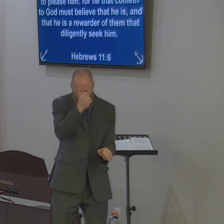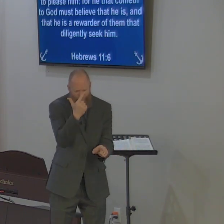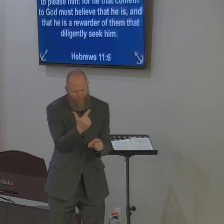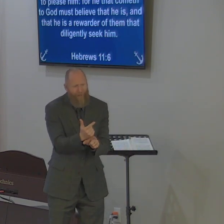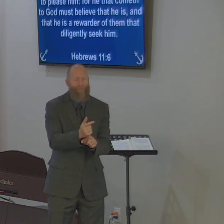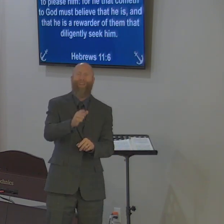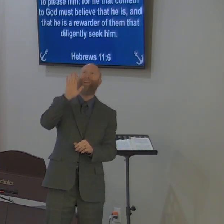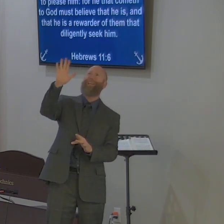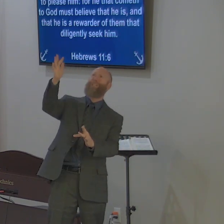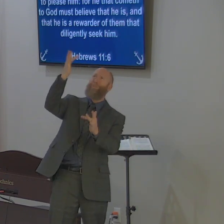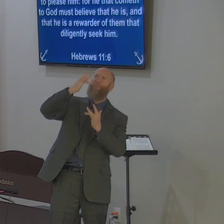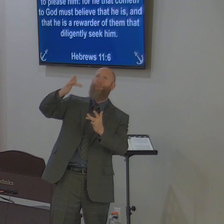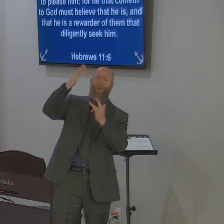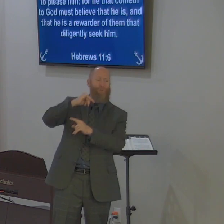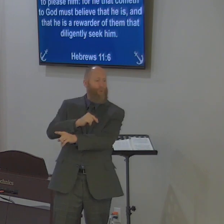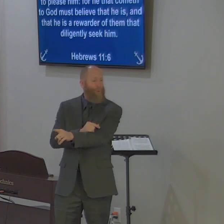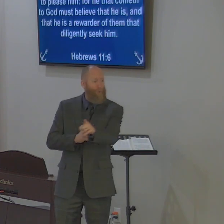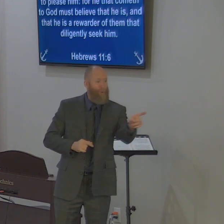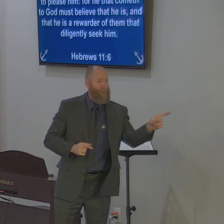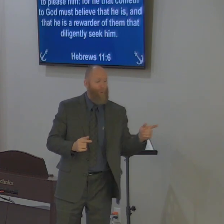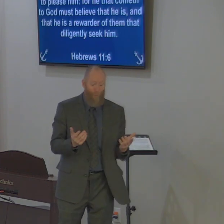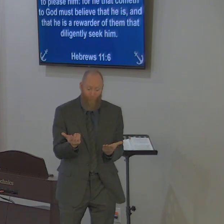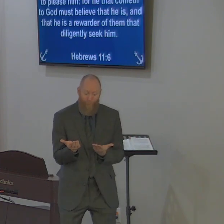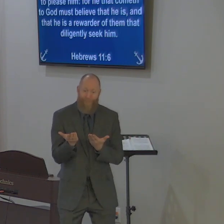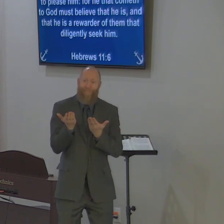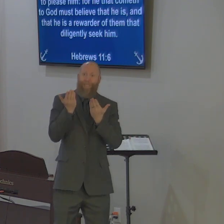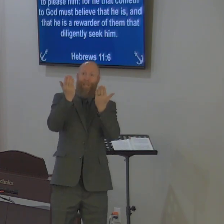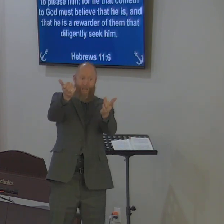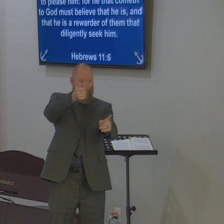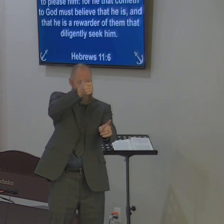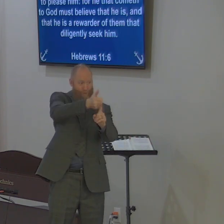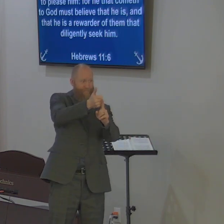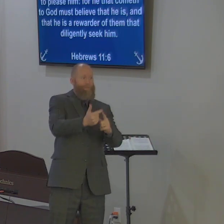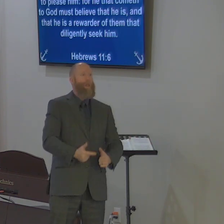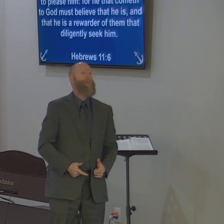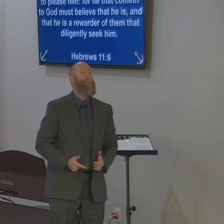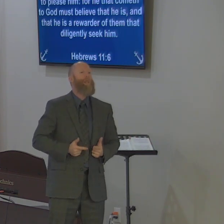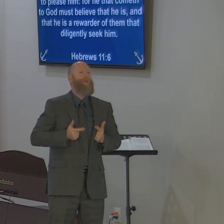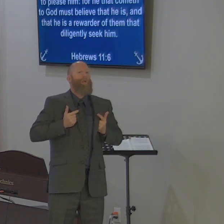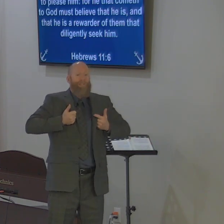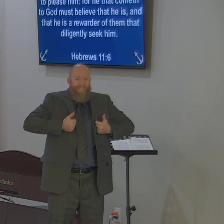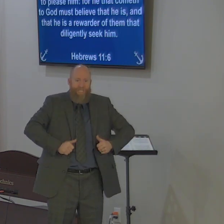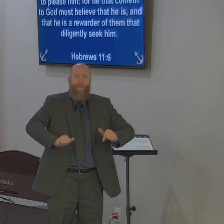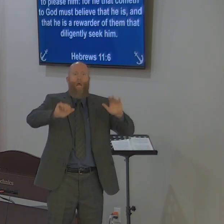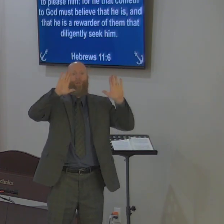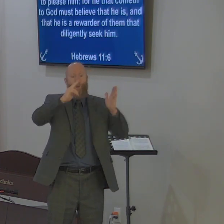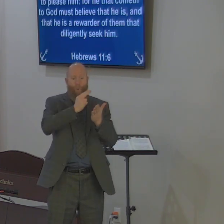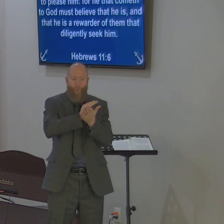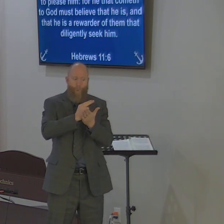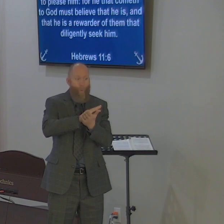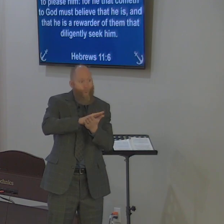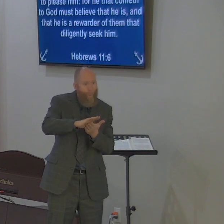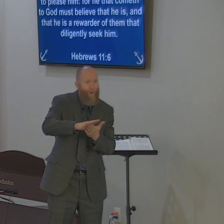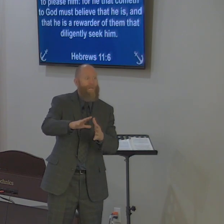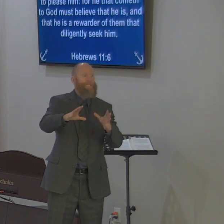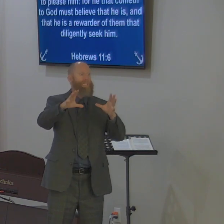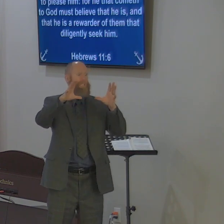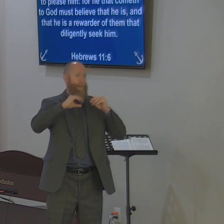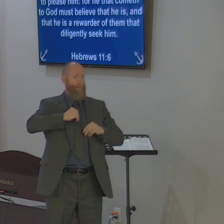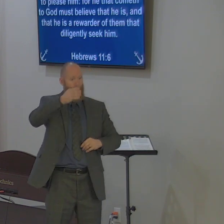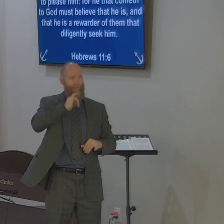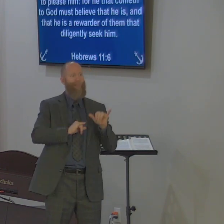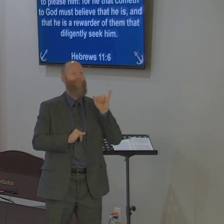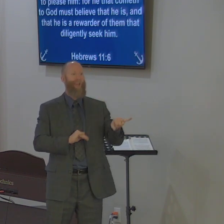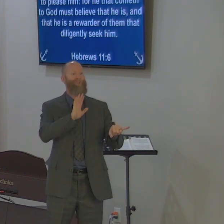of God, that ye present your bodies a living sacrifice, holy, acceptable unto God, which is your